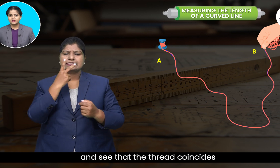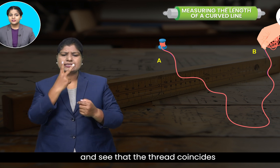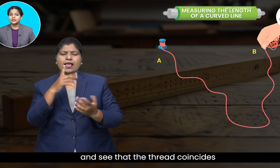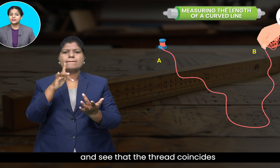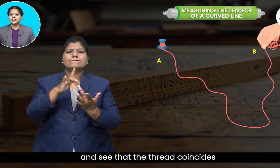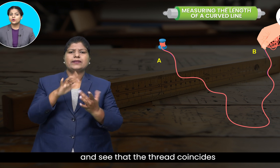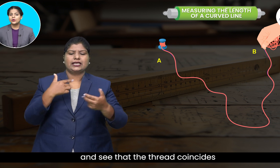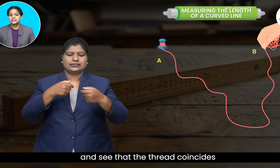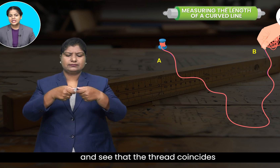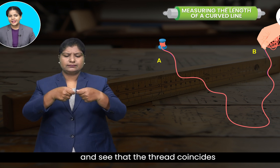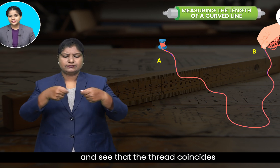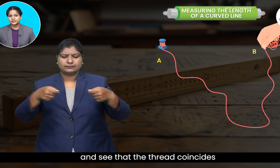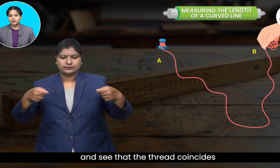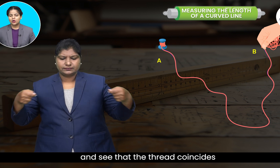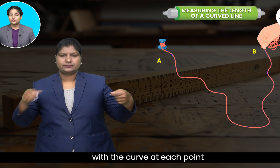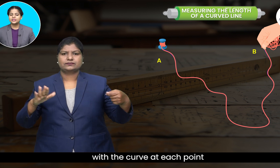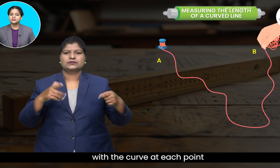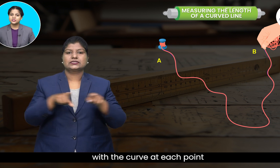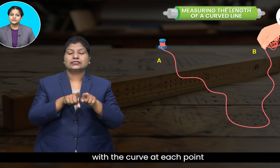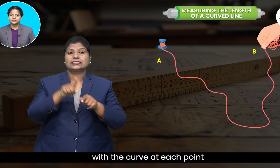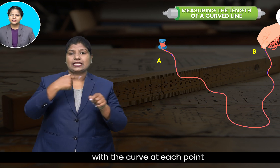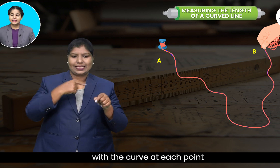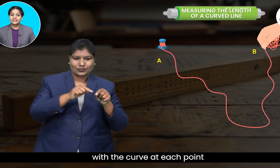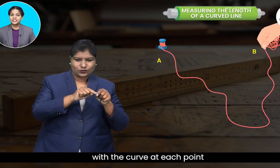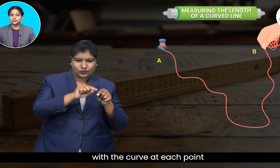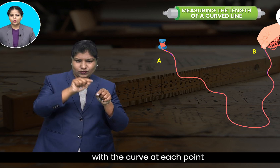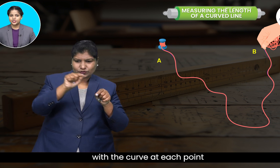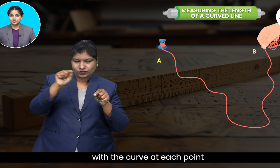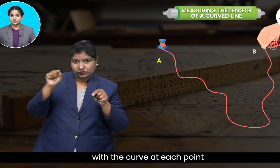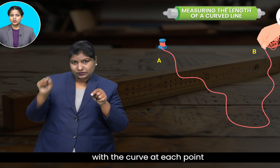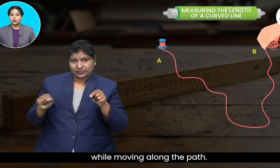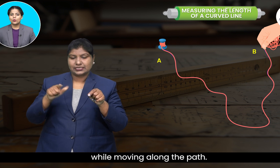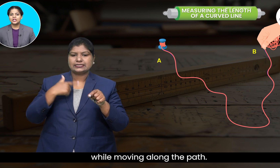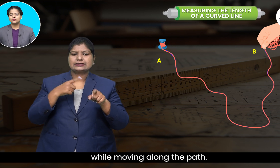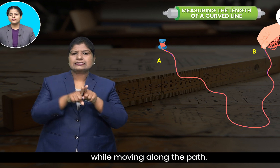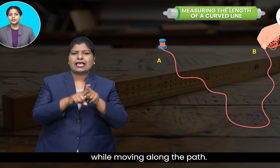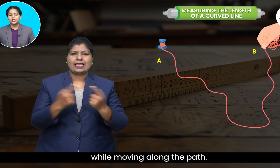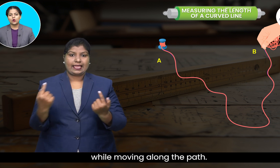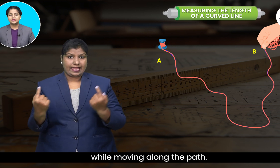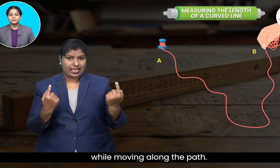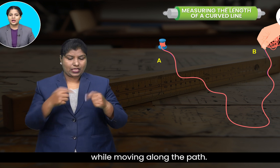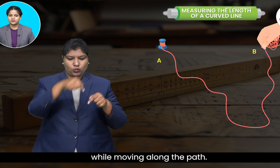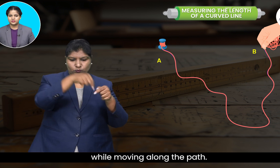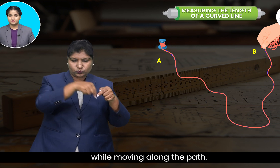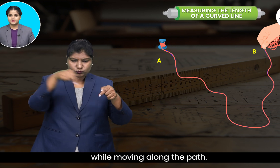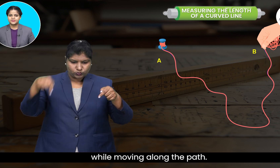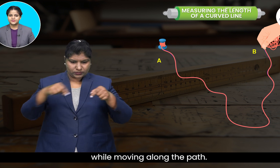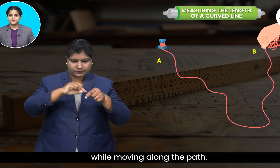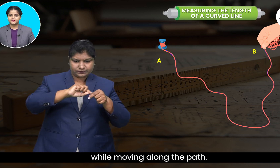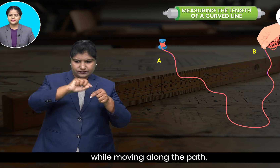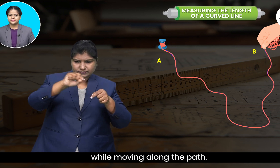that the thread coincides with the curve at each point while moving along the path.